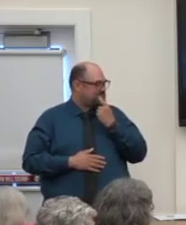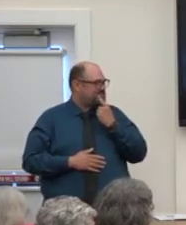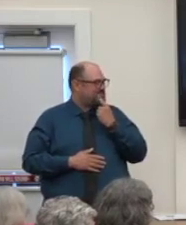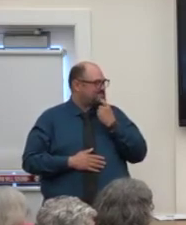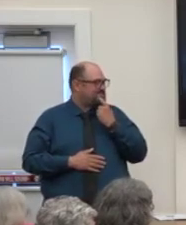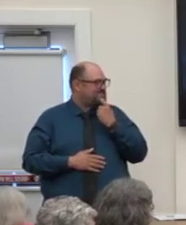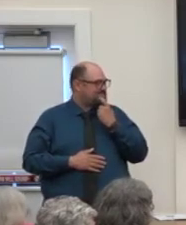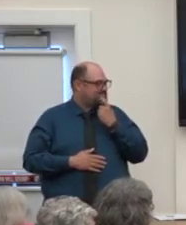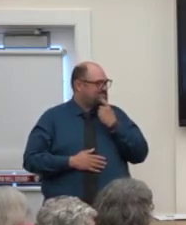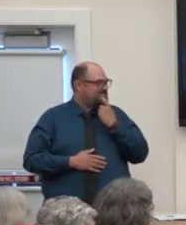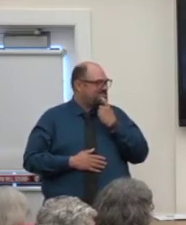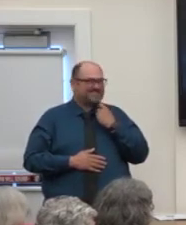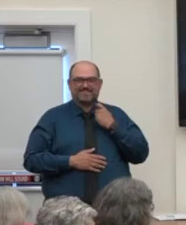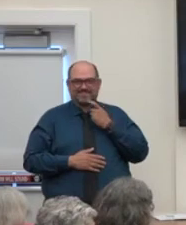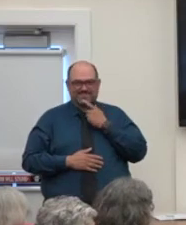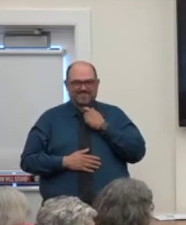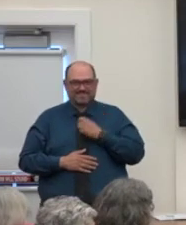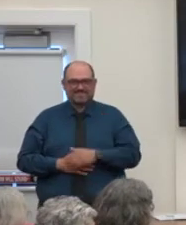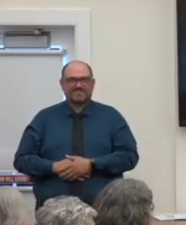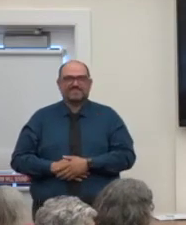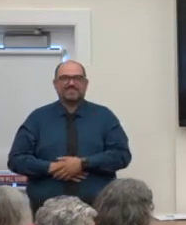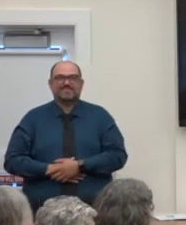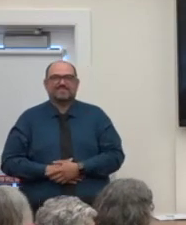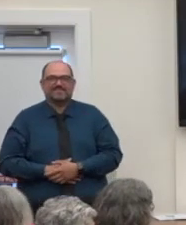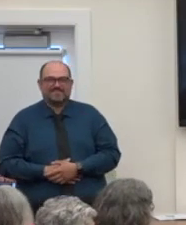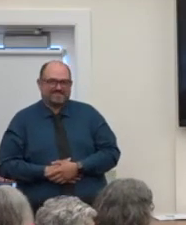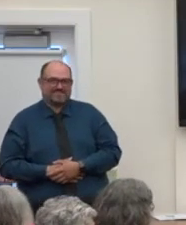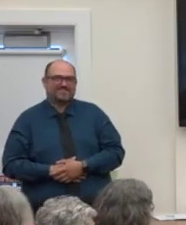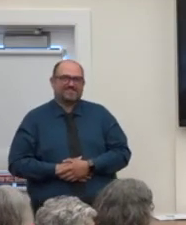I'm really losing it today.